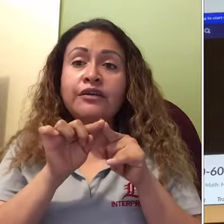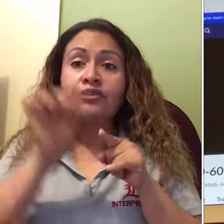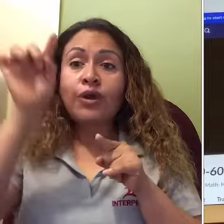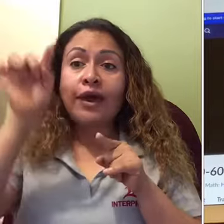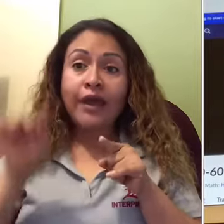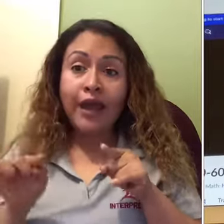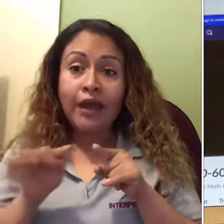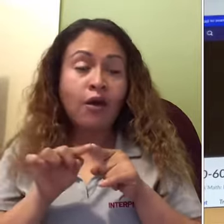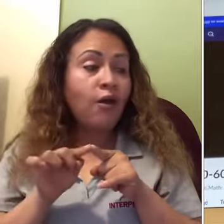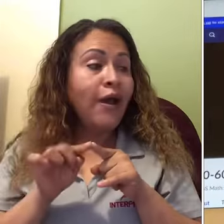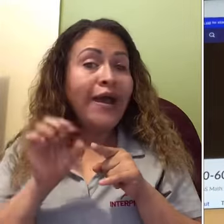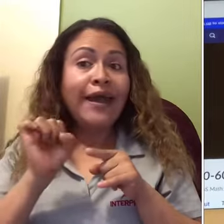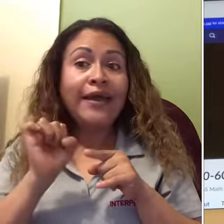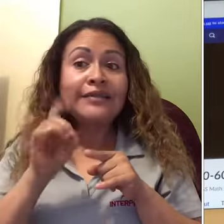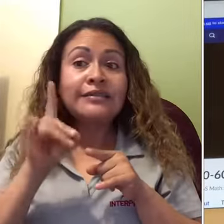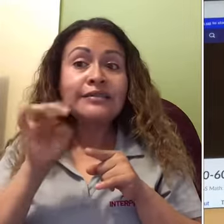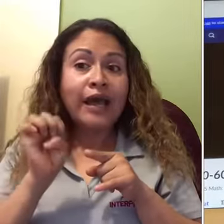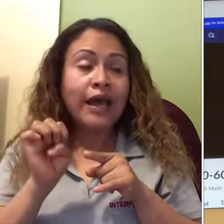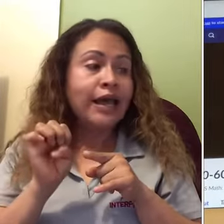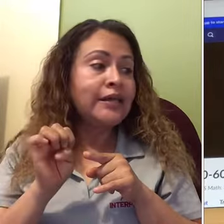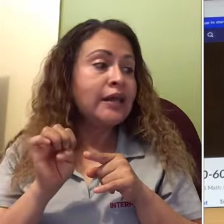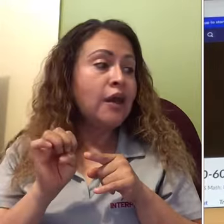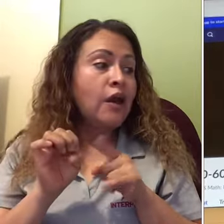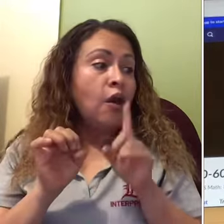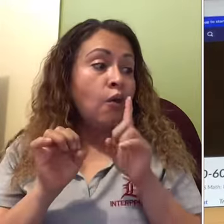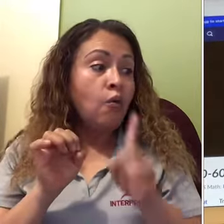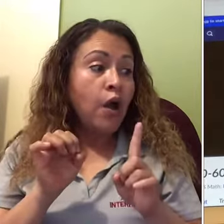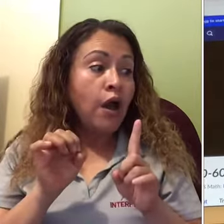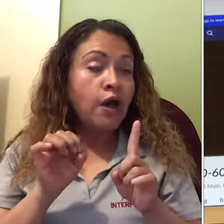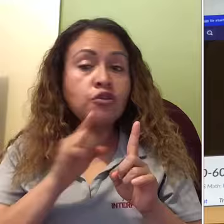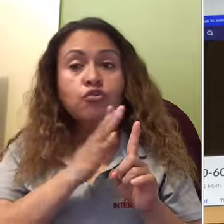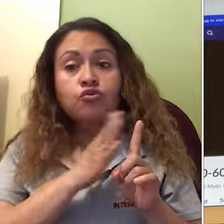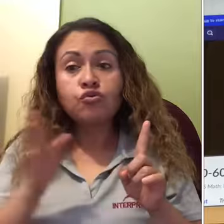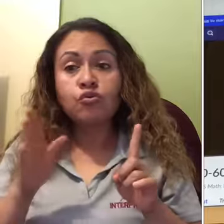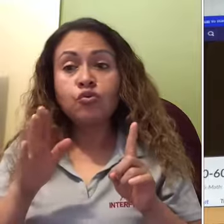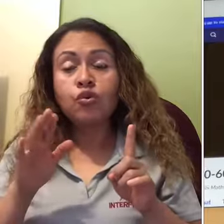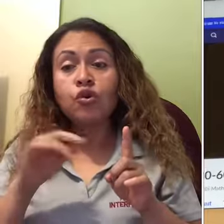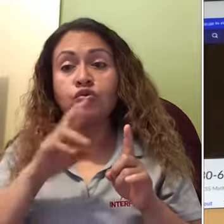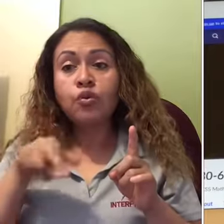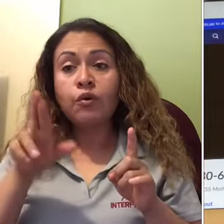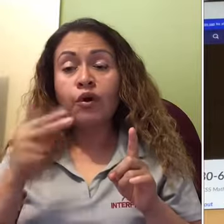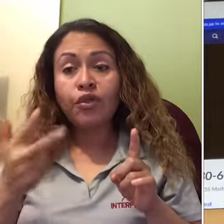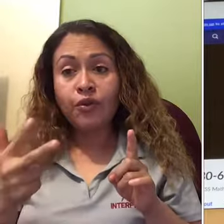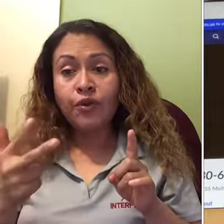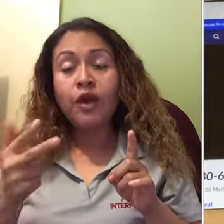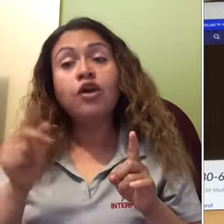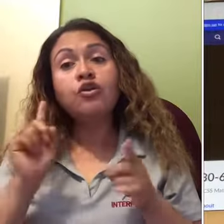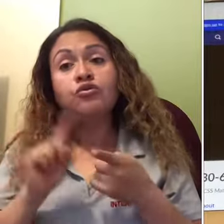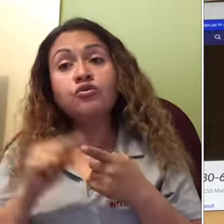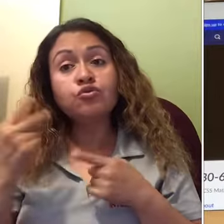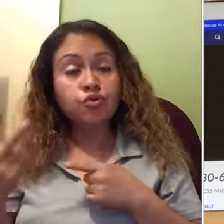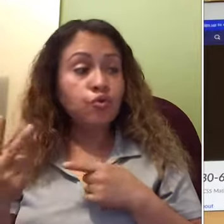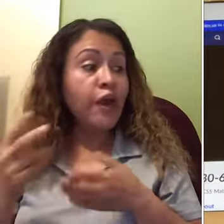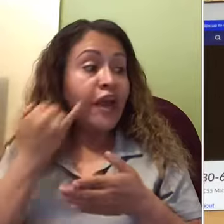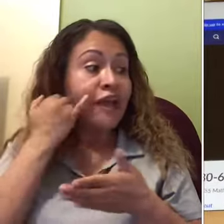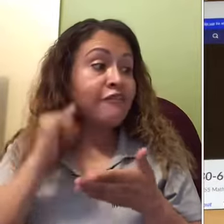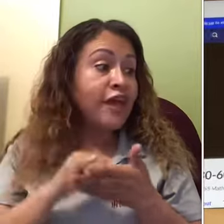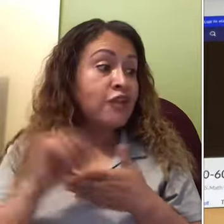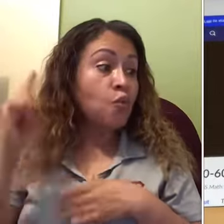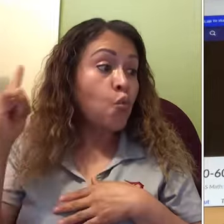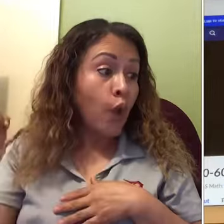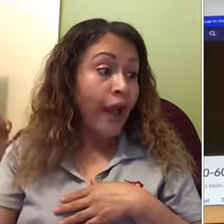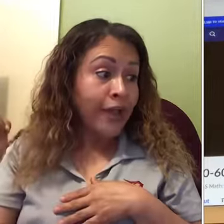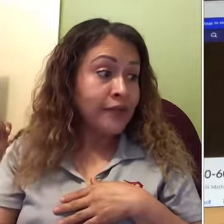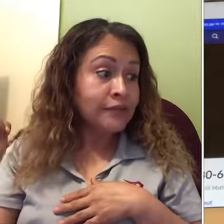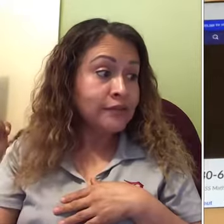triangles, their sides are in the ratio of 1 to square root of 3 to 2. So if this is 1, this is the 30-degree